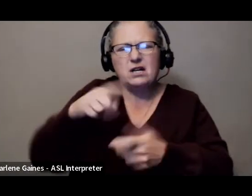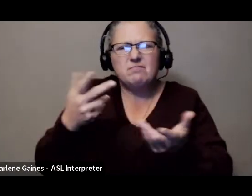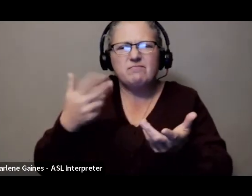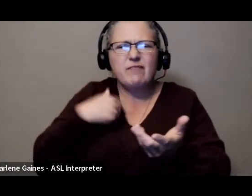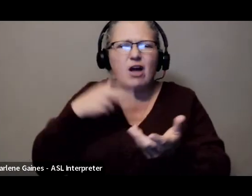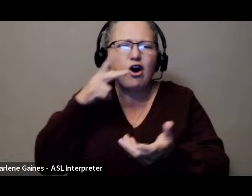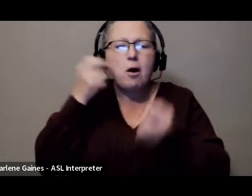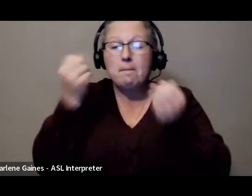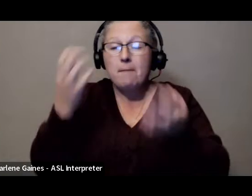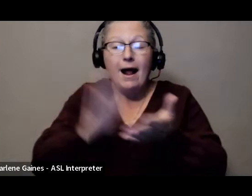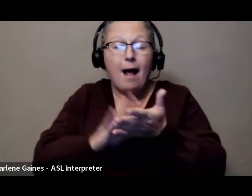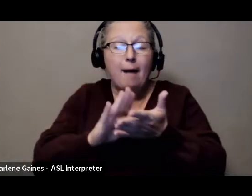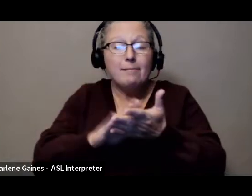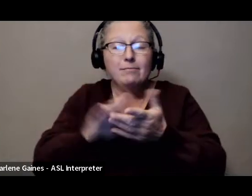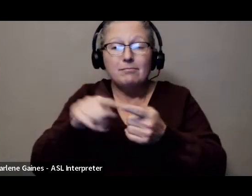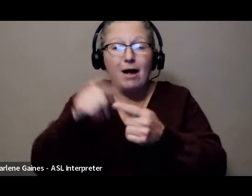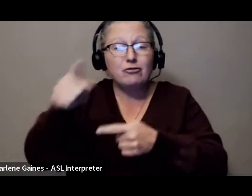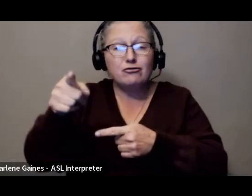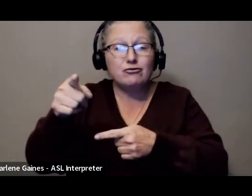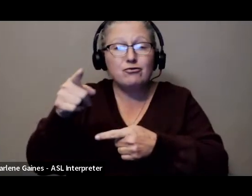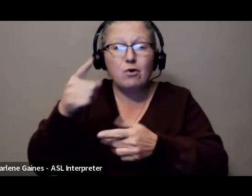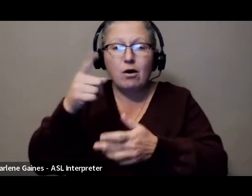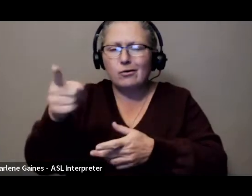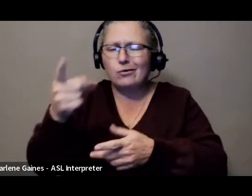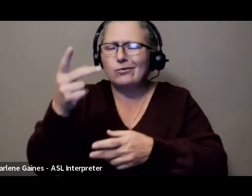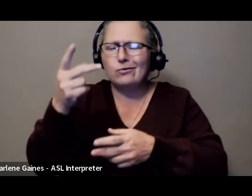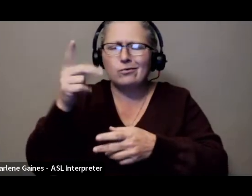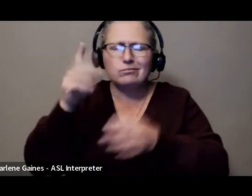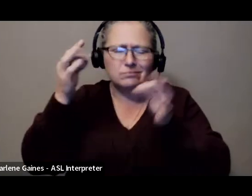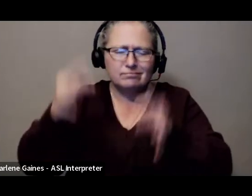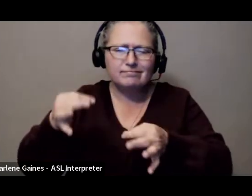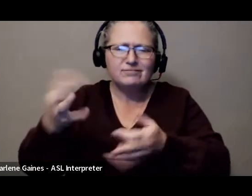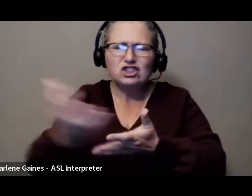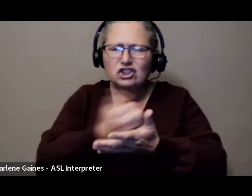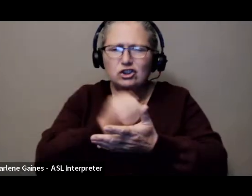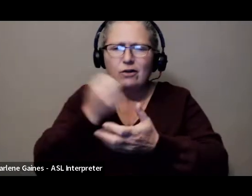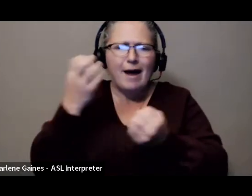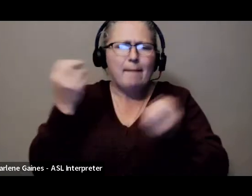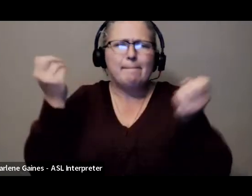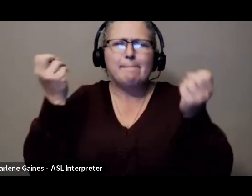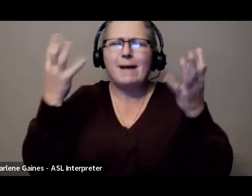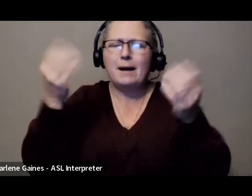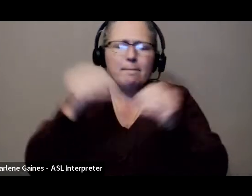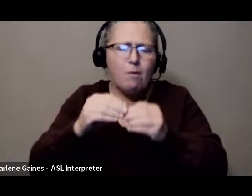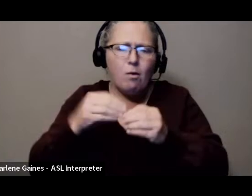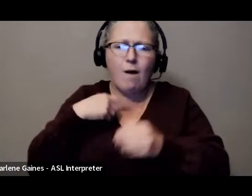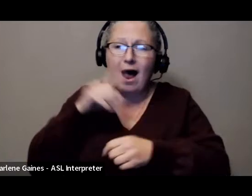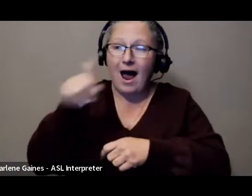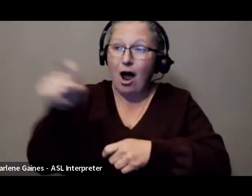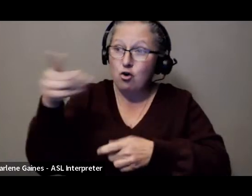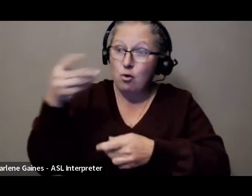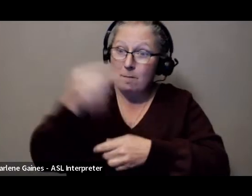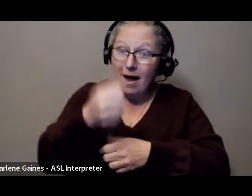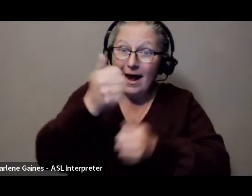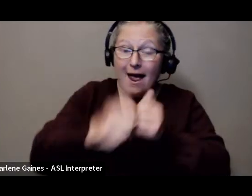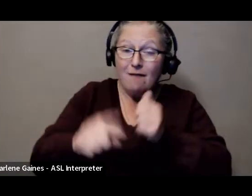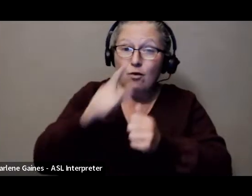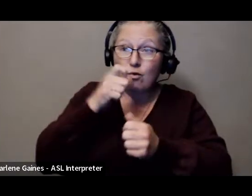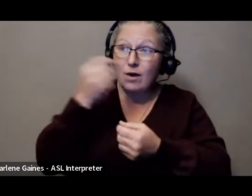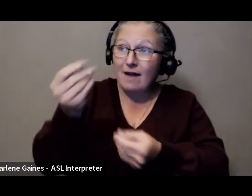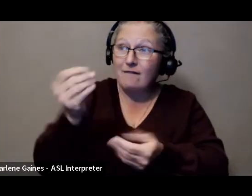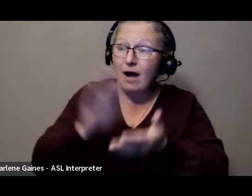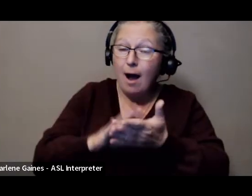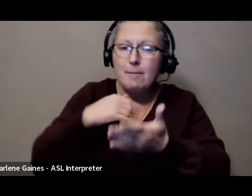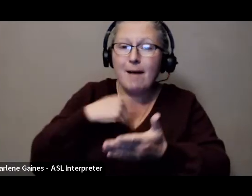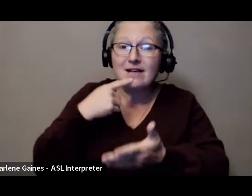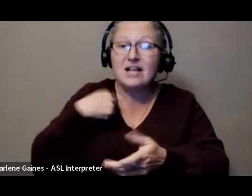I heard many compliments about you tonight, which you undoubtedly deserve and so much more. So when I asked you if you paid everyone who was giving you a compliment,